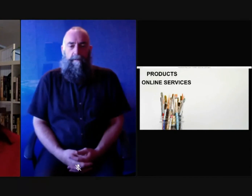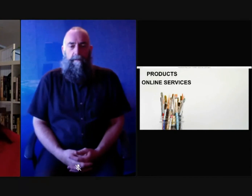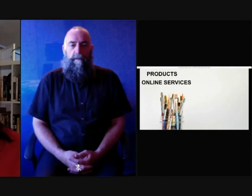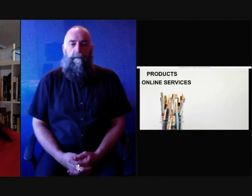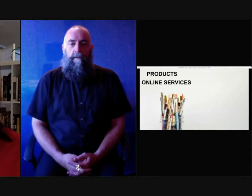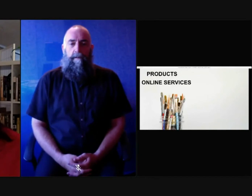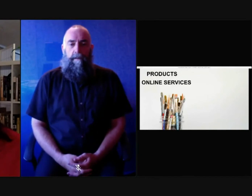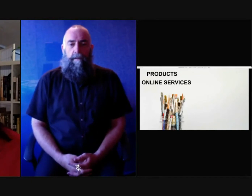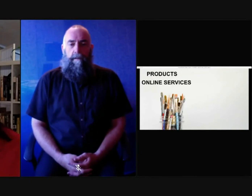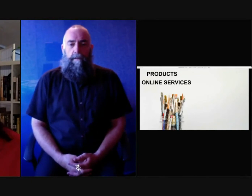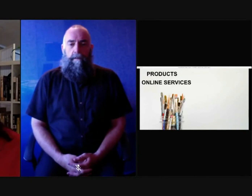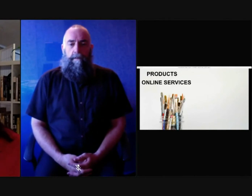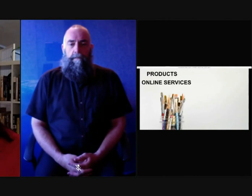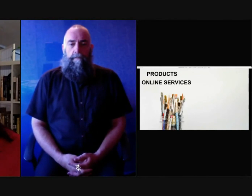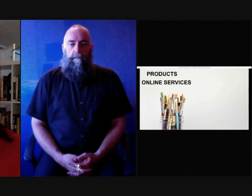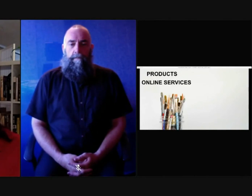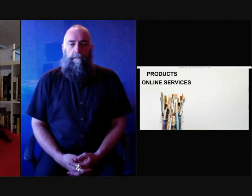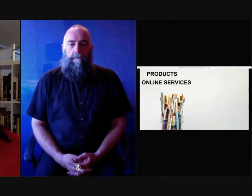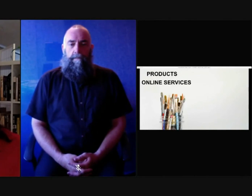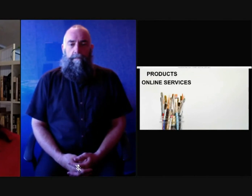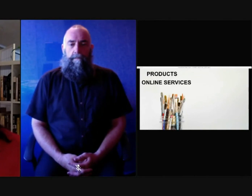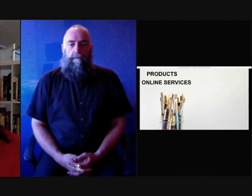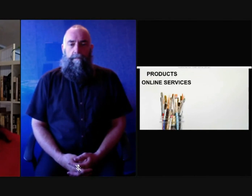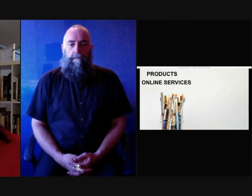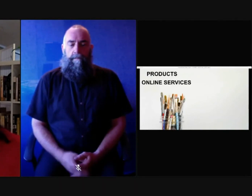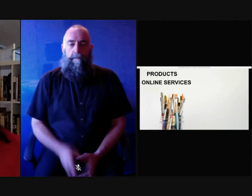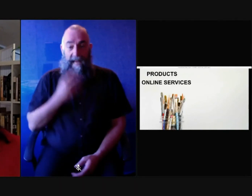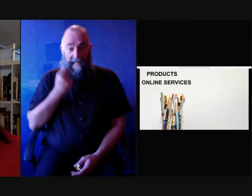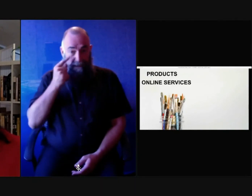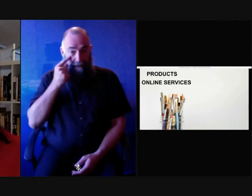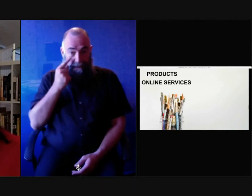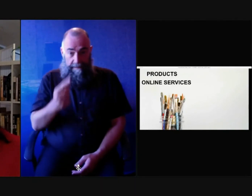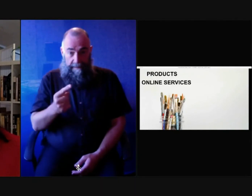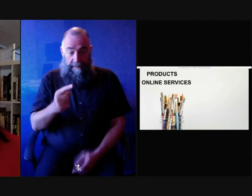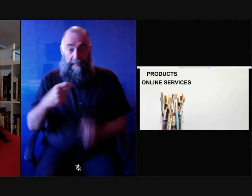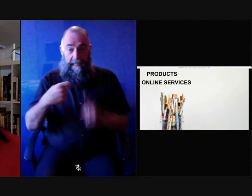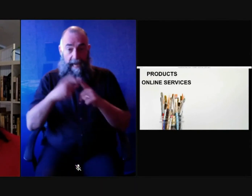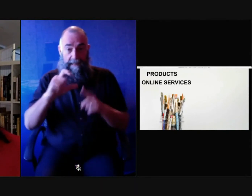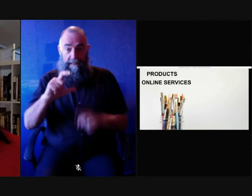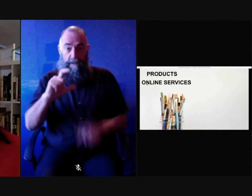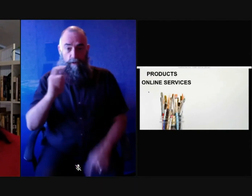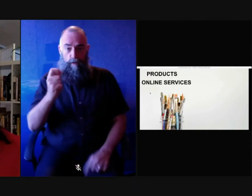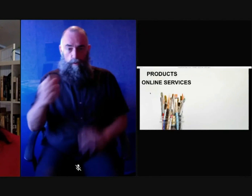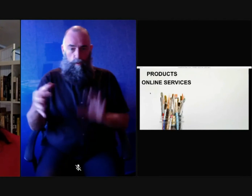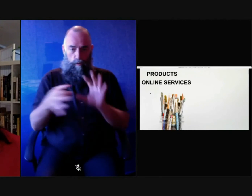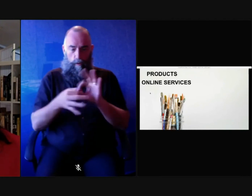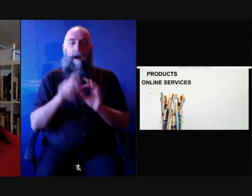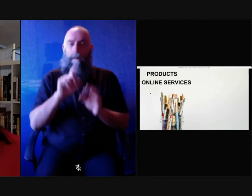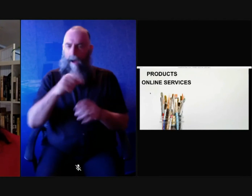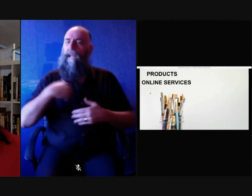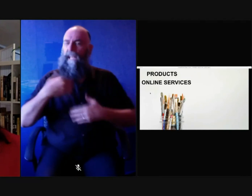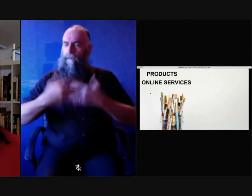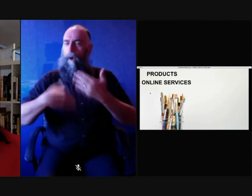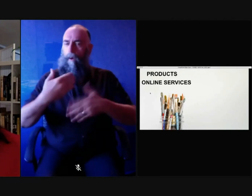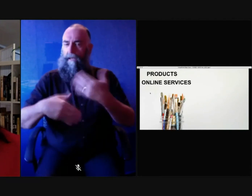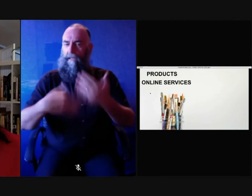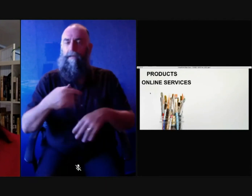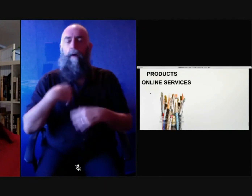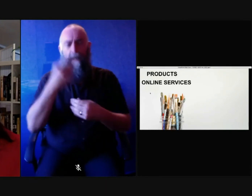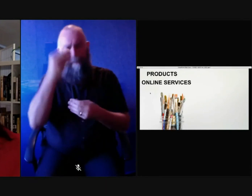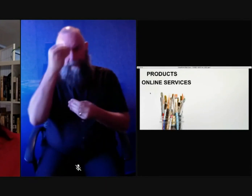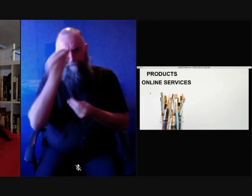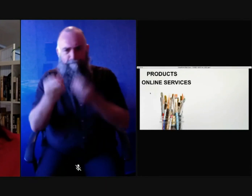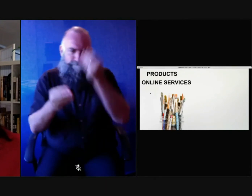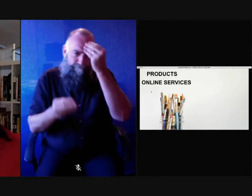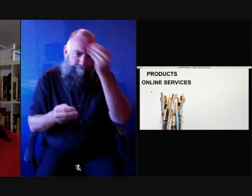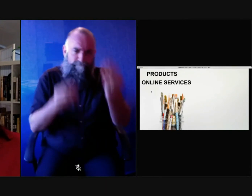Okay, I can see Carolyn is joining us soon. I will keep an eye on that, but for now I'll just keep going, giving you a few other suggestions